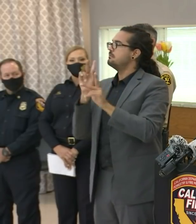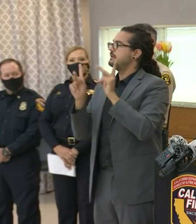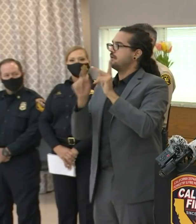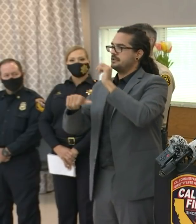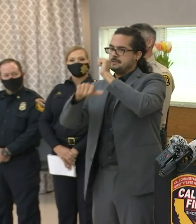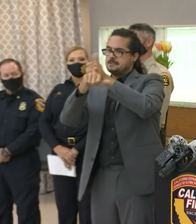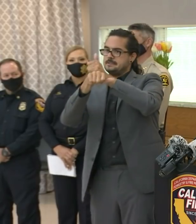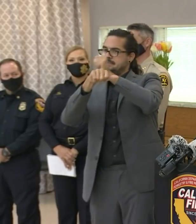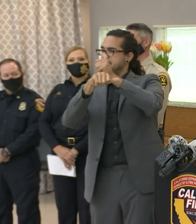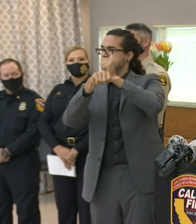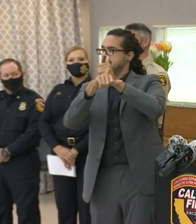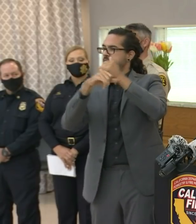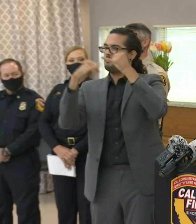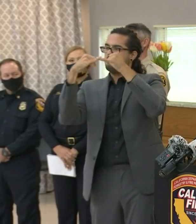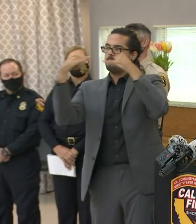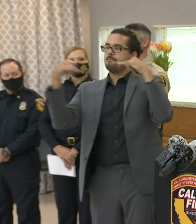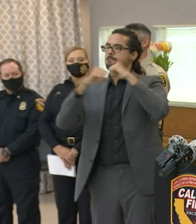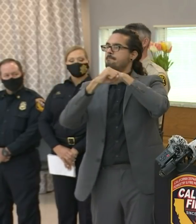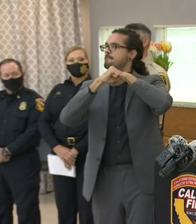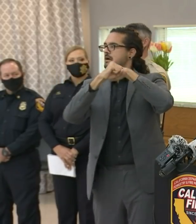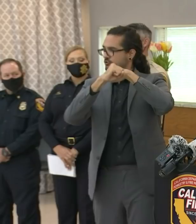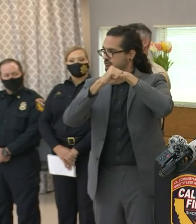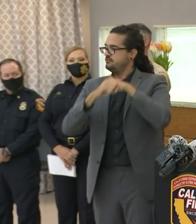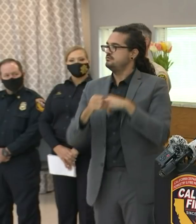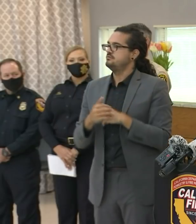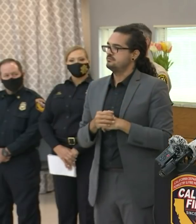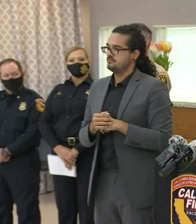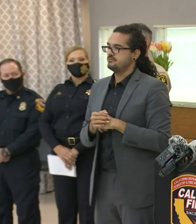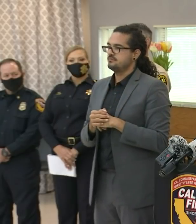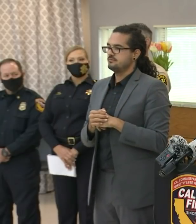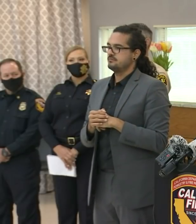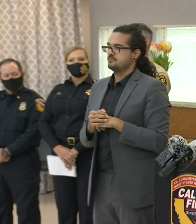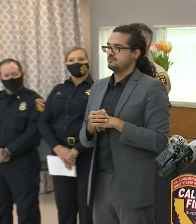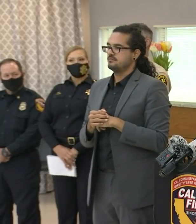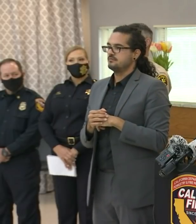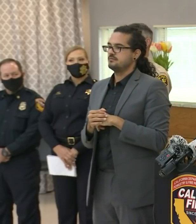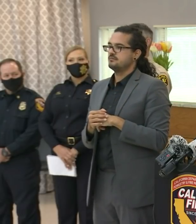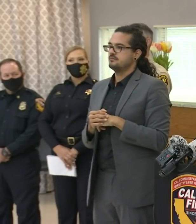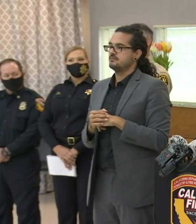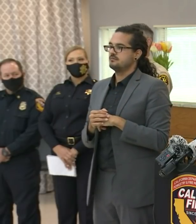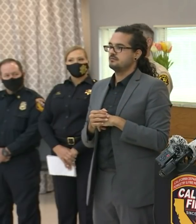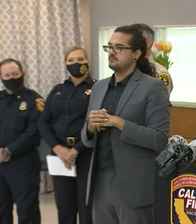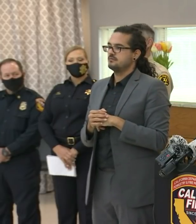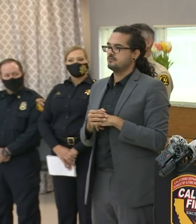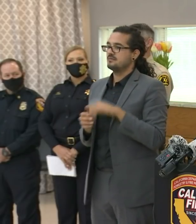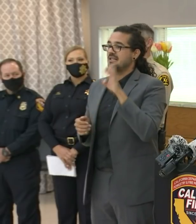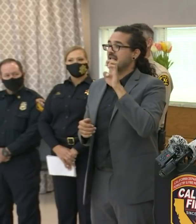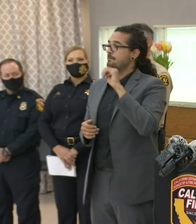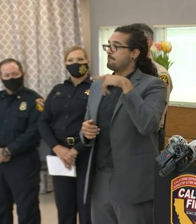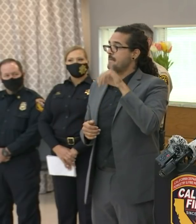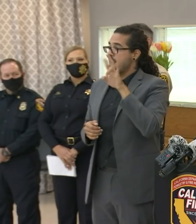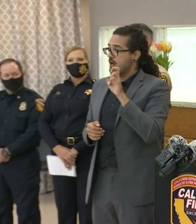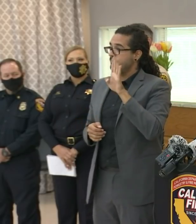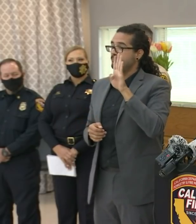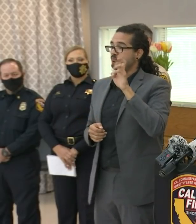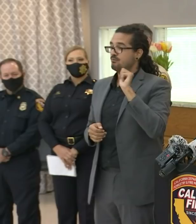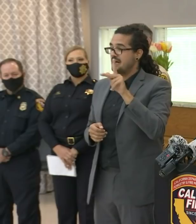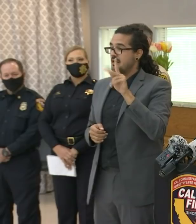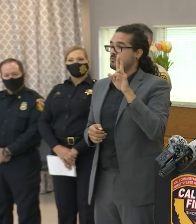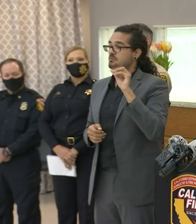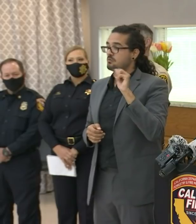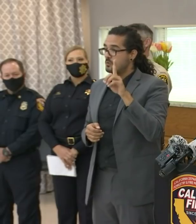On the Empire Grade Road, throughout the community of Bonnie Doon, we did not appear to have any